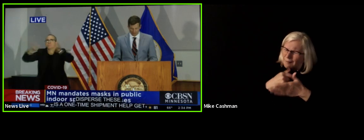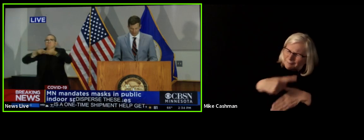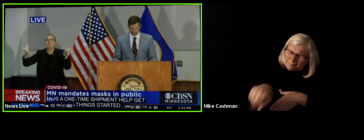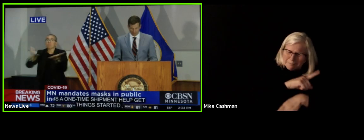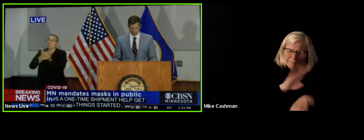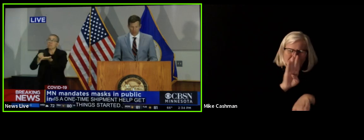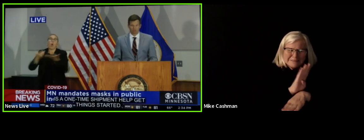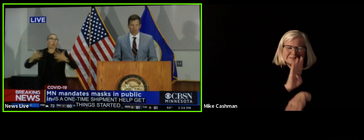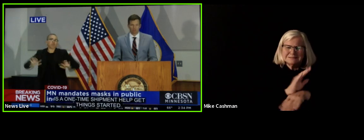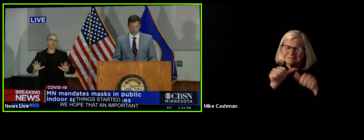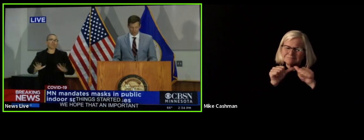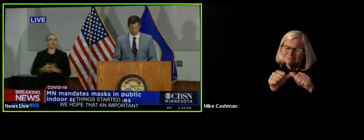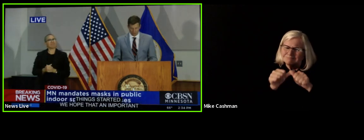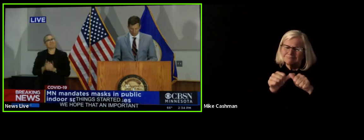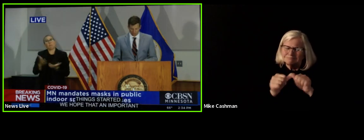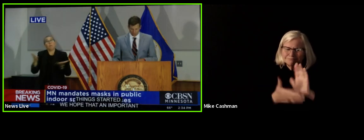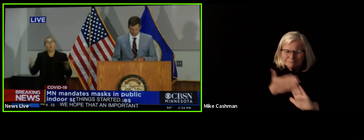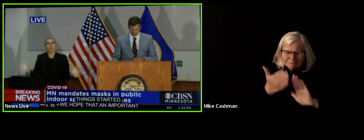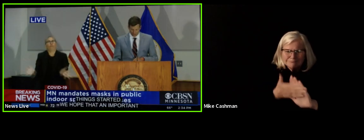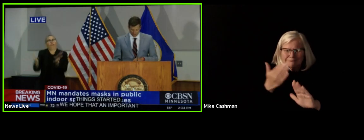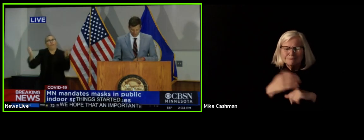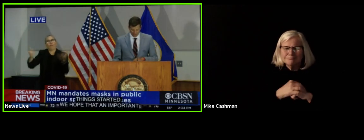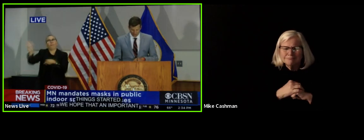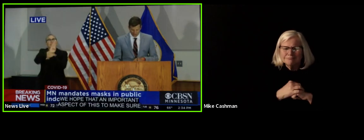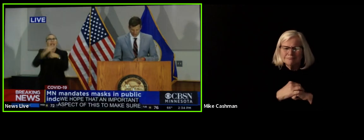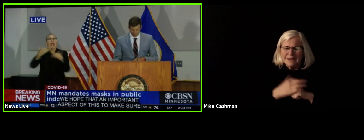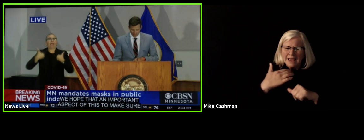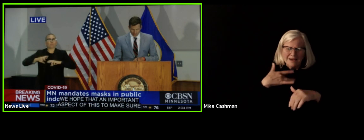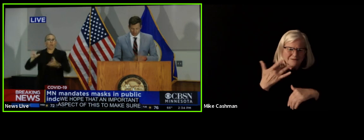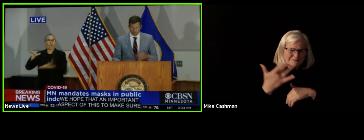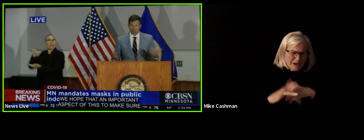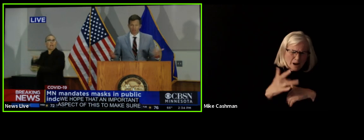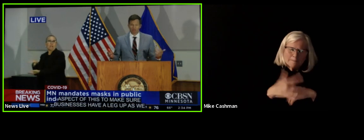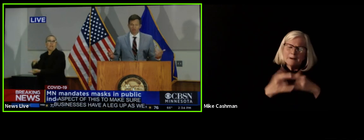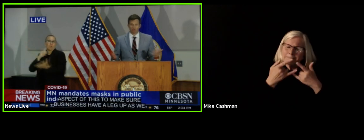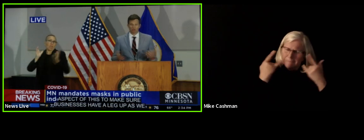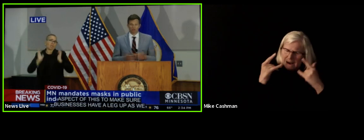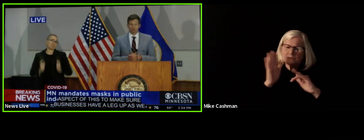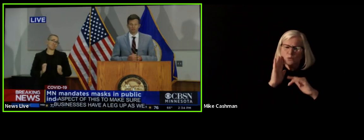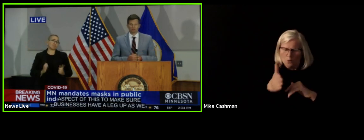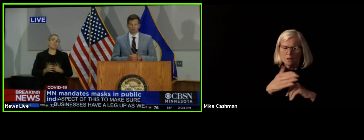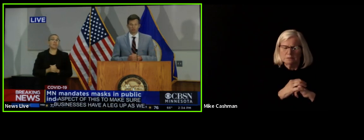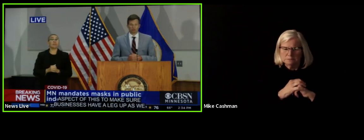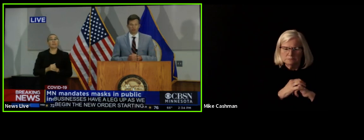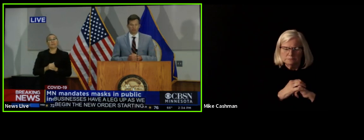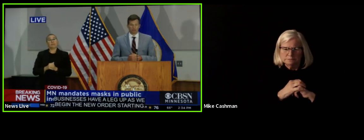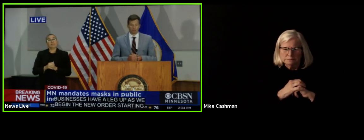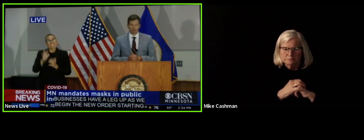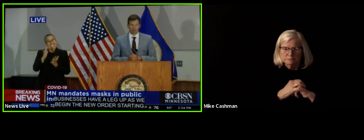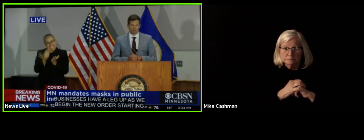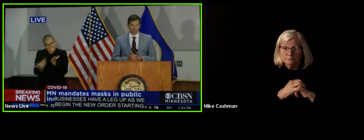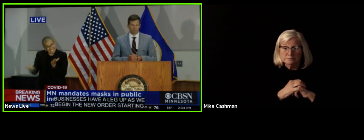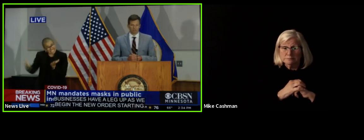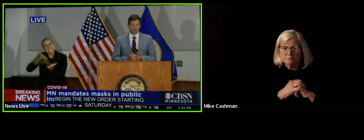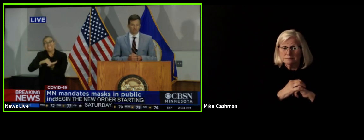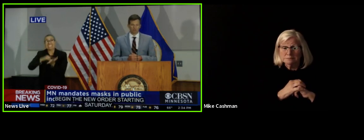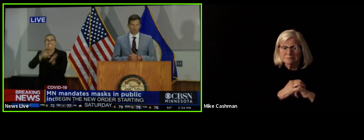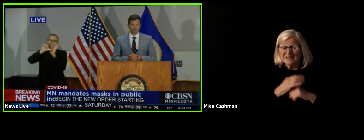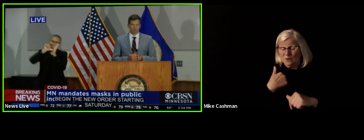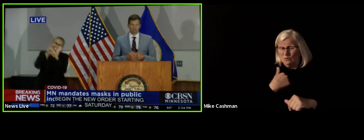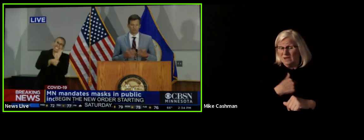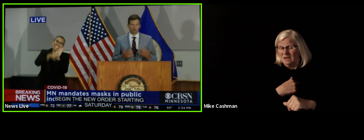businesses have a leg up as we begin this new order starting this Saturday. So again, we really believe this is an important economic move as much as it is a